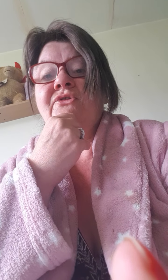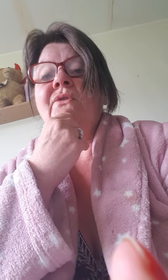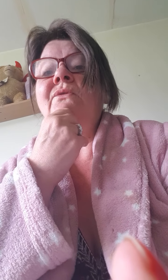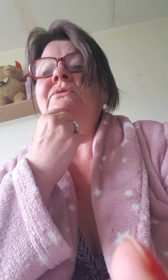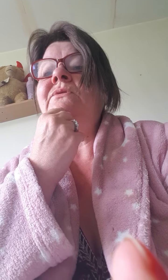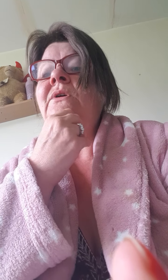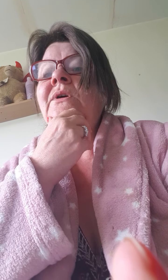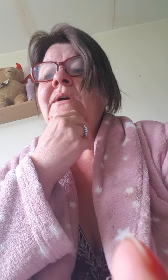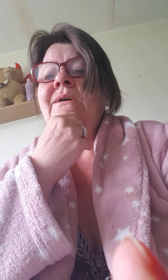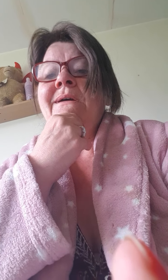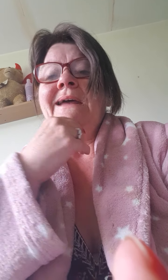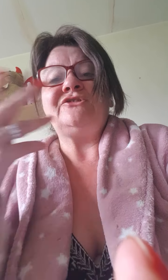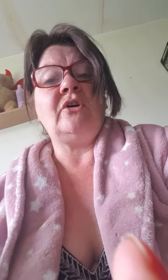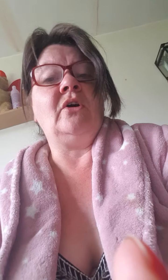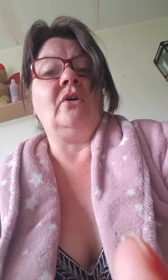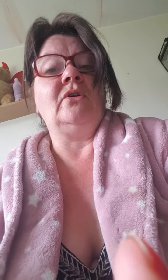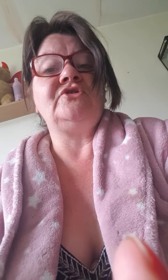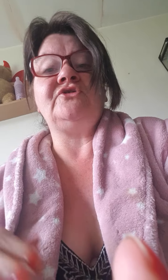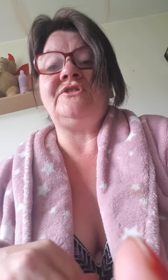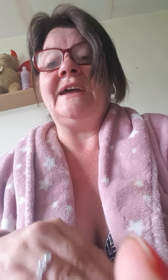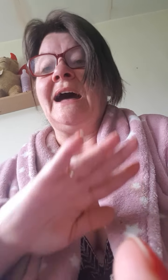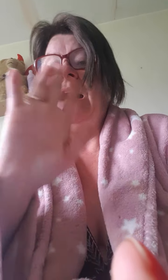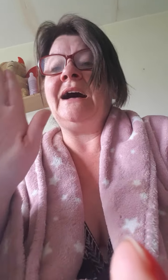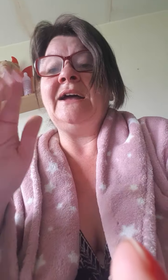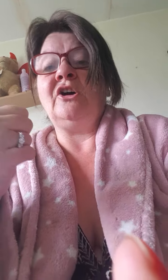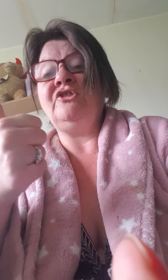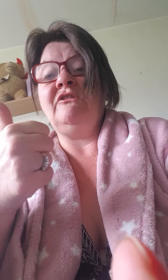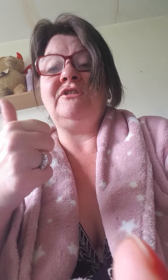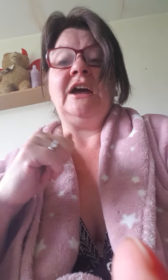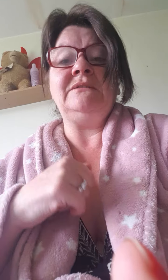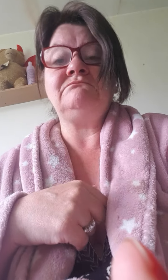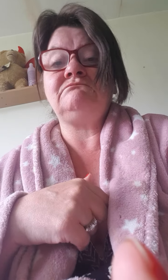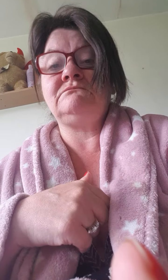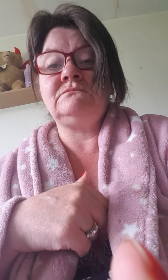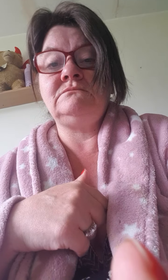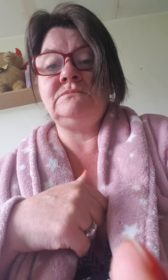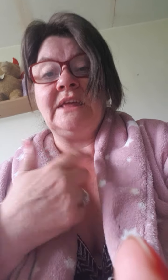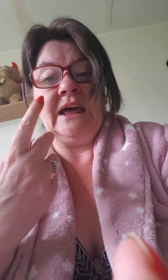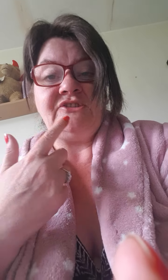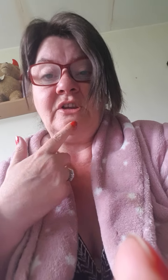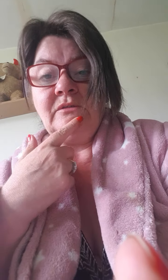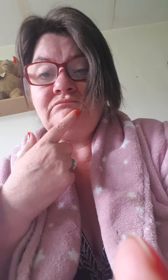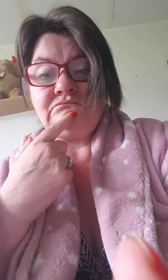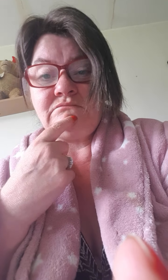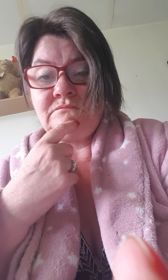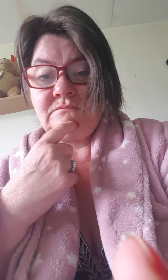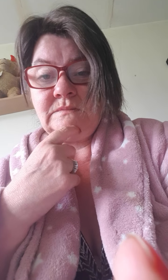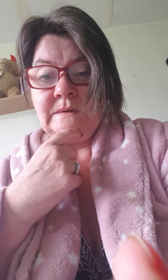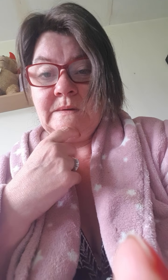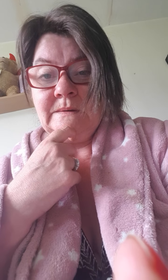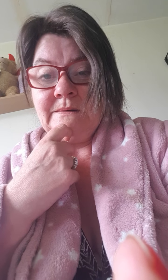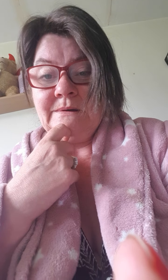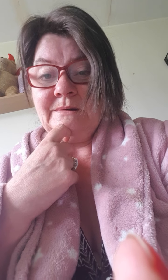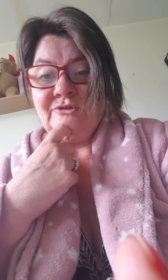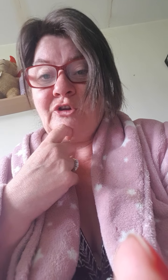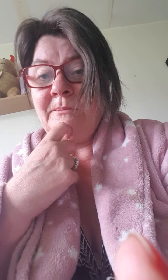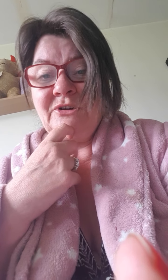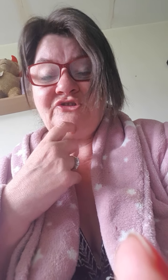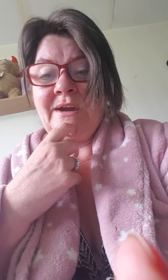talk. It's not hard, just to say, hi, are you okay? They like to know. Don't be ashamed